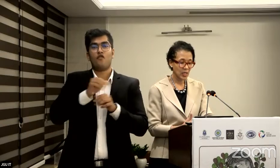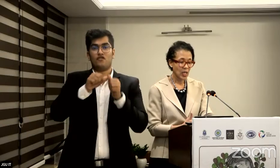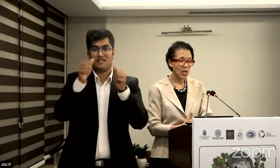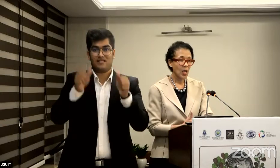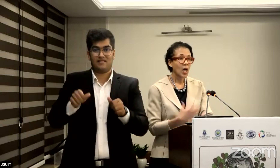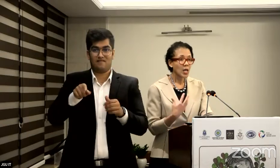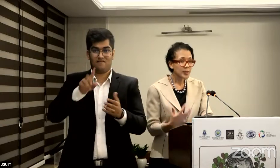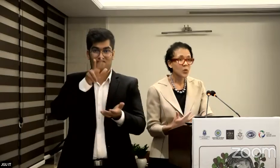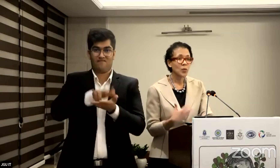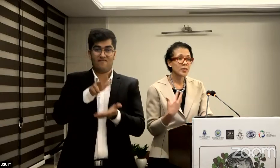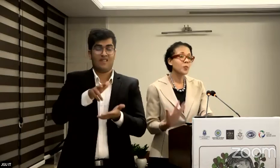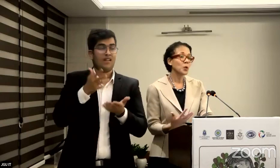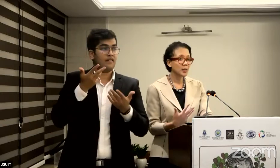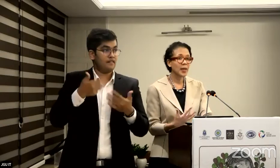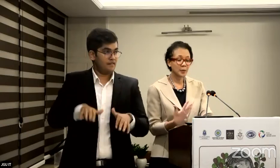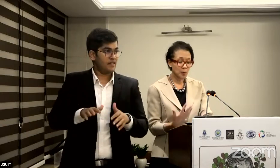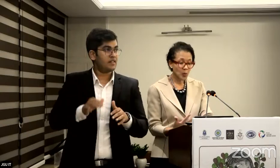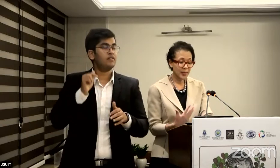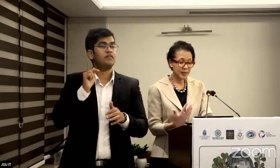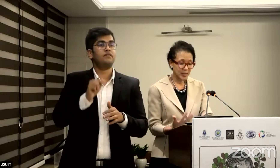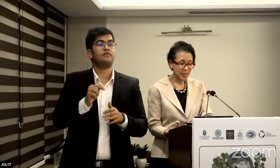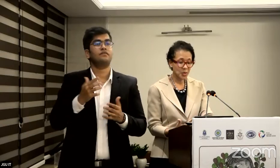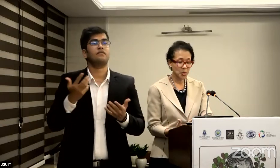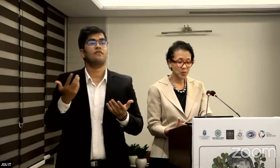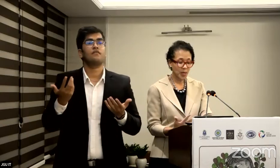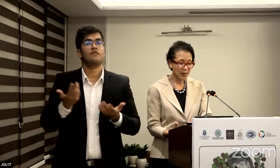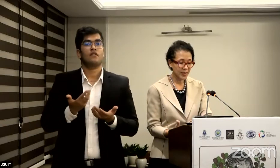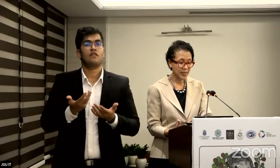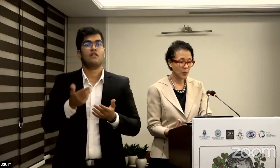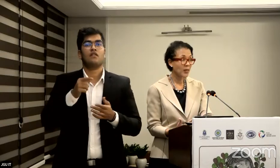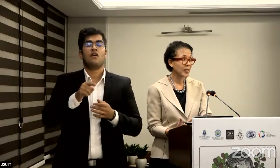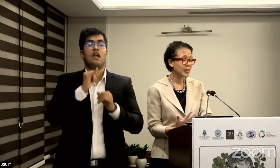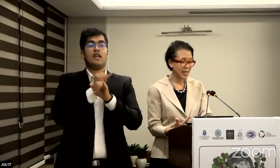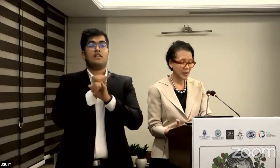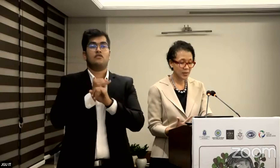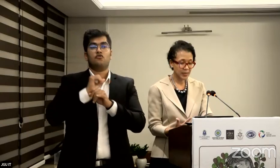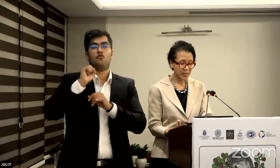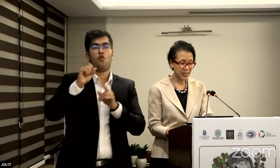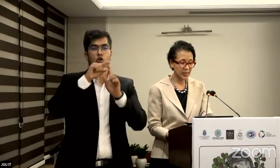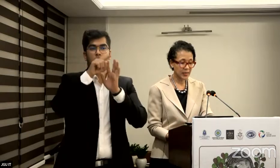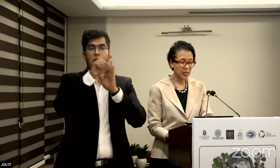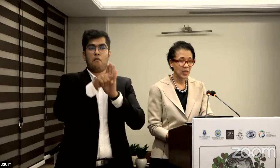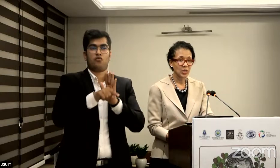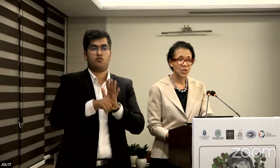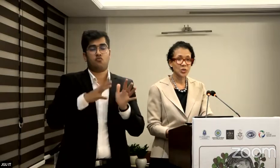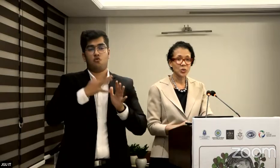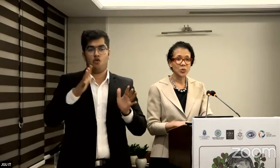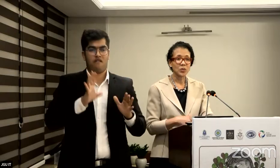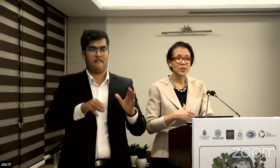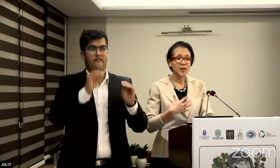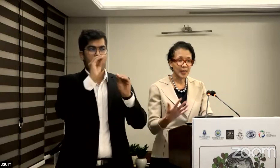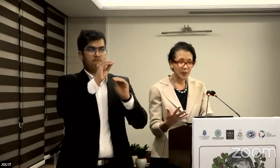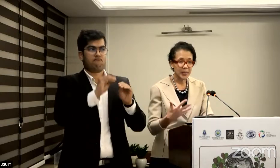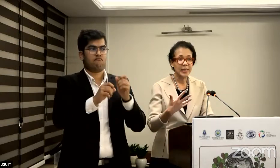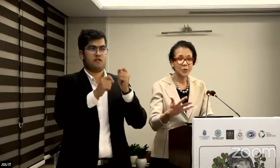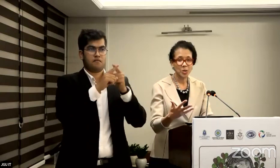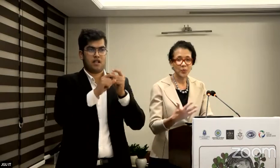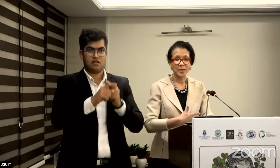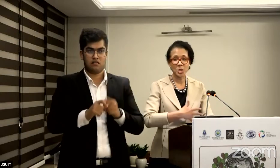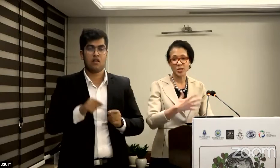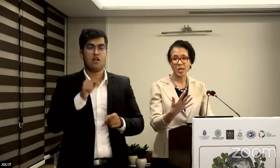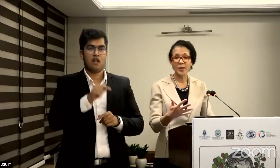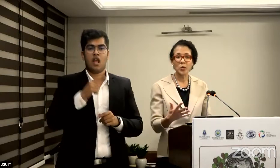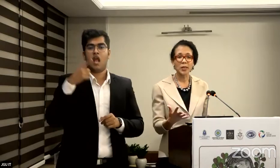Act also was supported by a robust industrial policy, one that allowed India to develop its